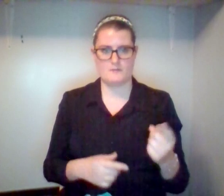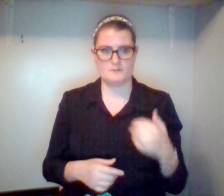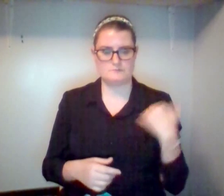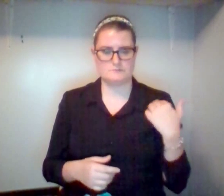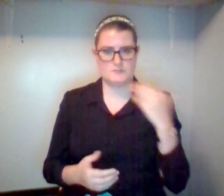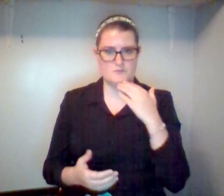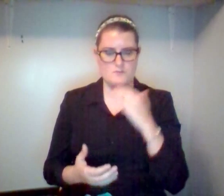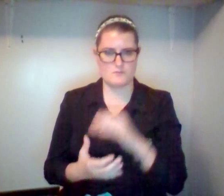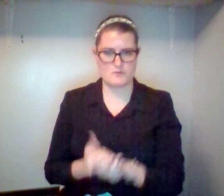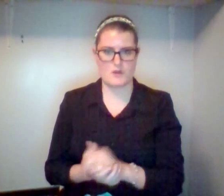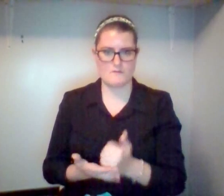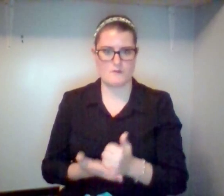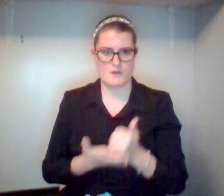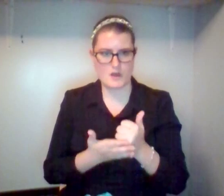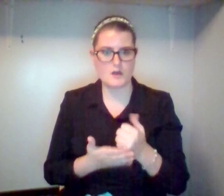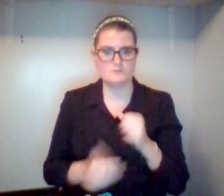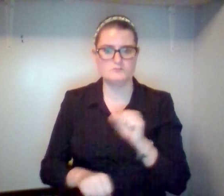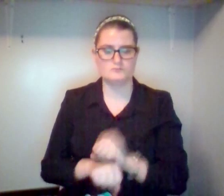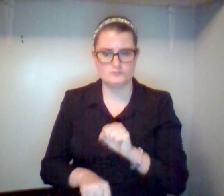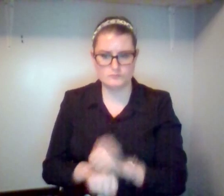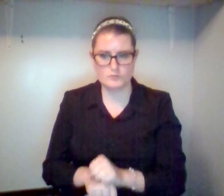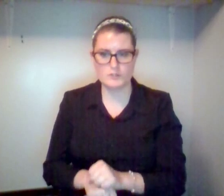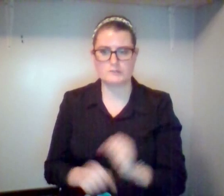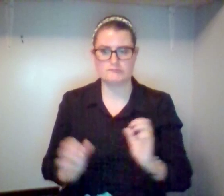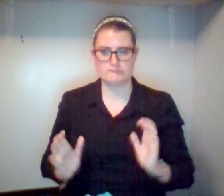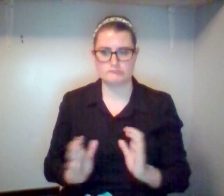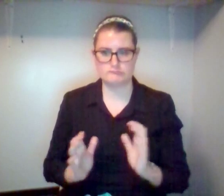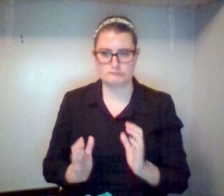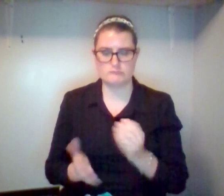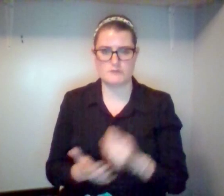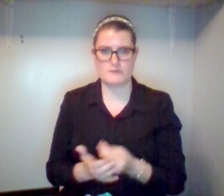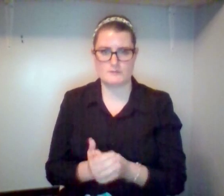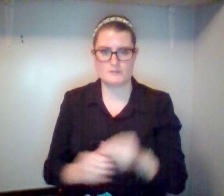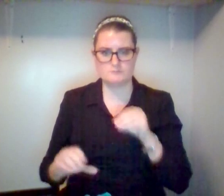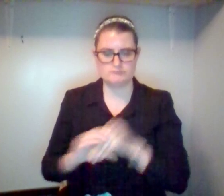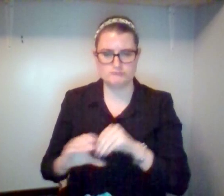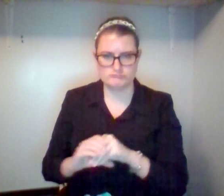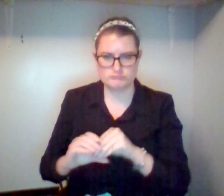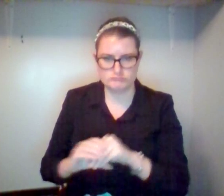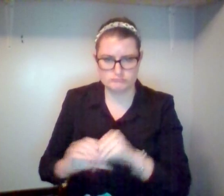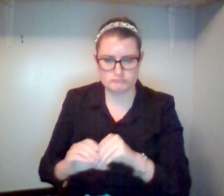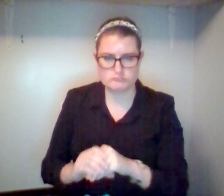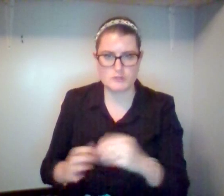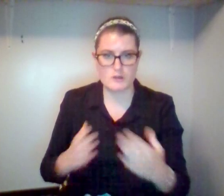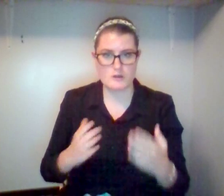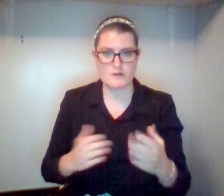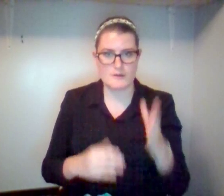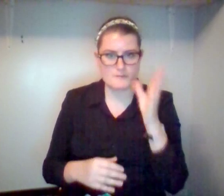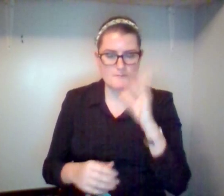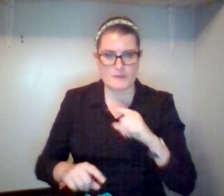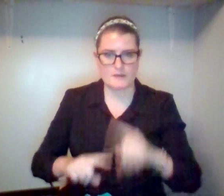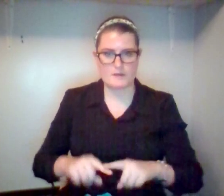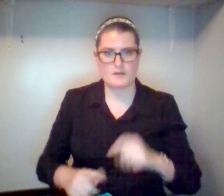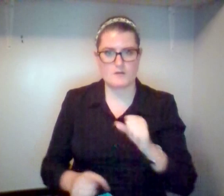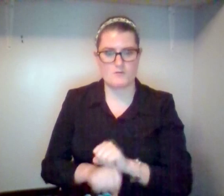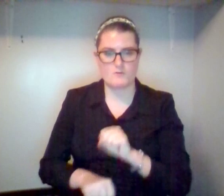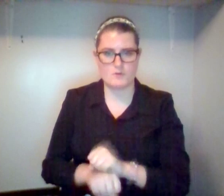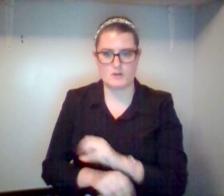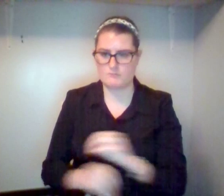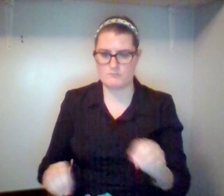with her own employment, or it may be permanent. And she marries him knowing, for